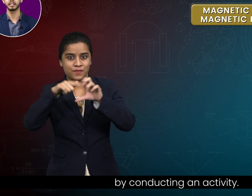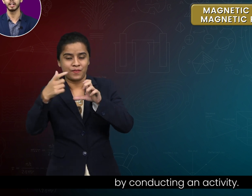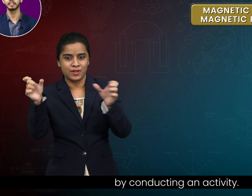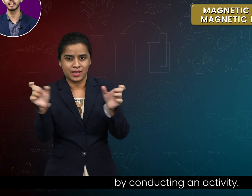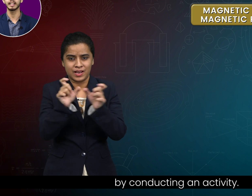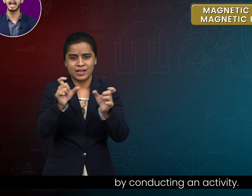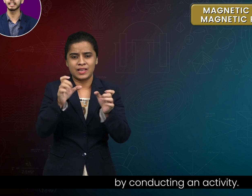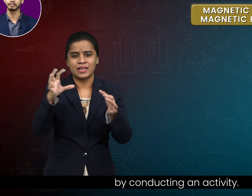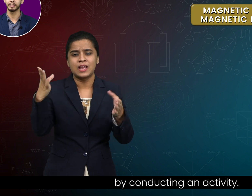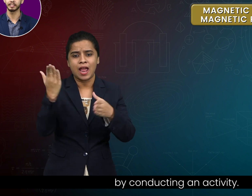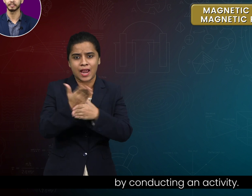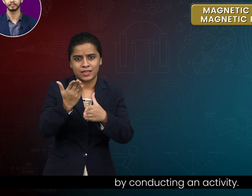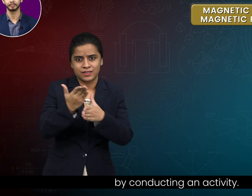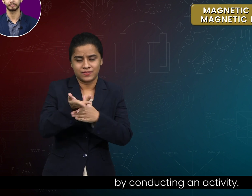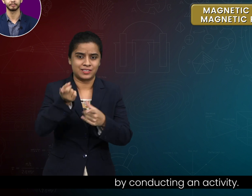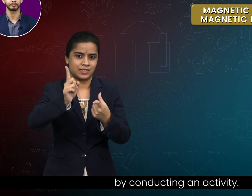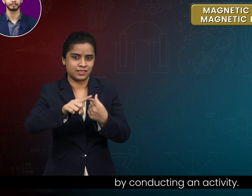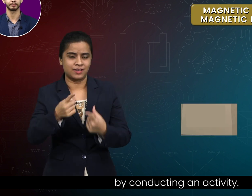by conducting an activity.